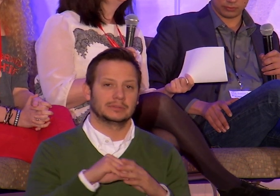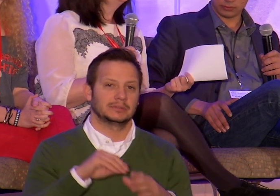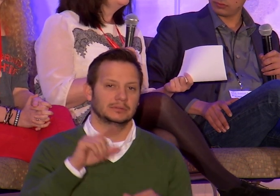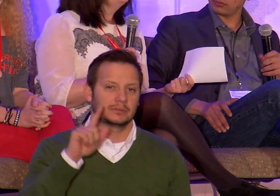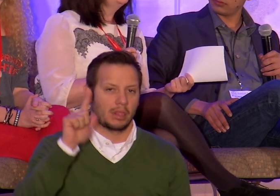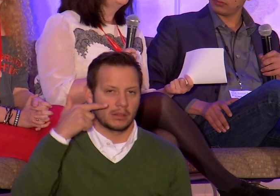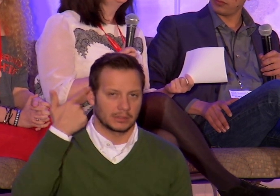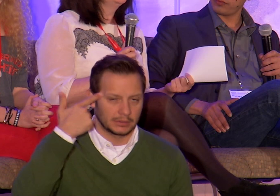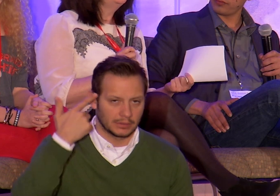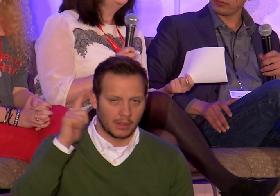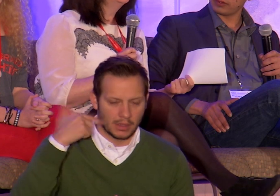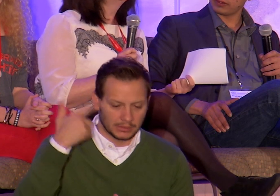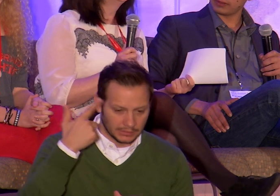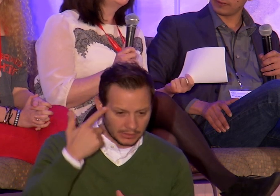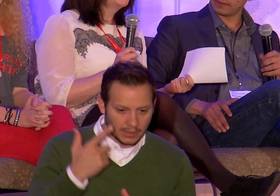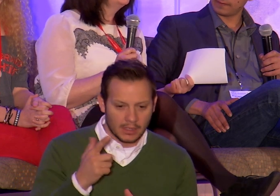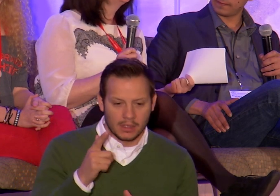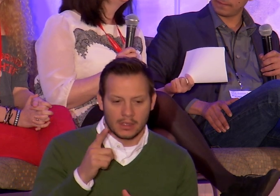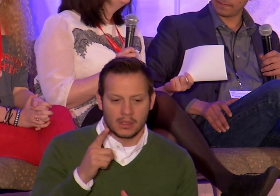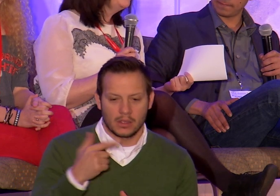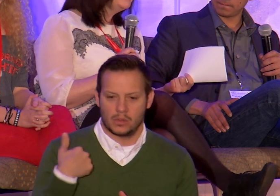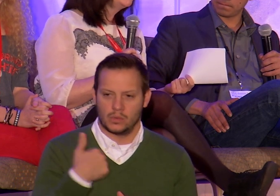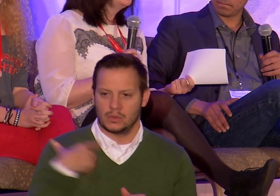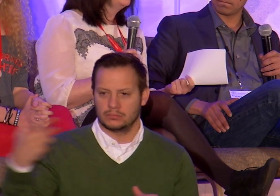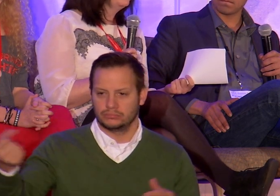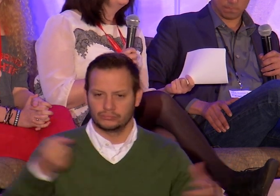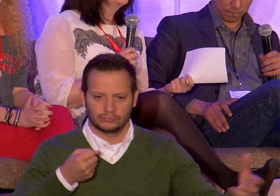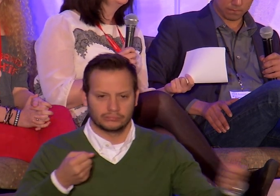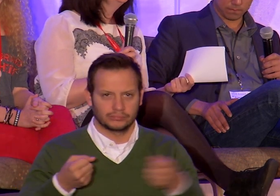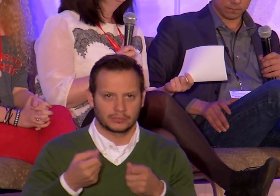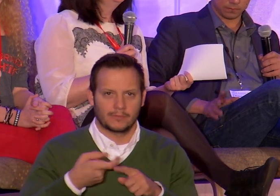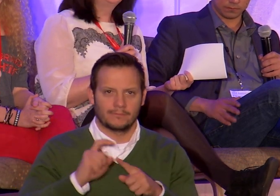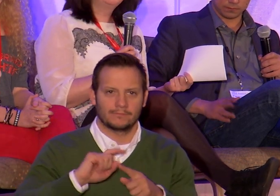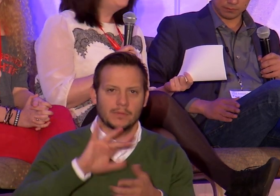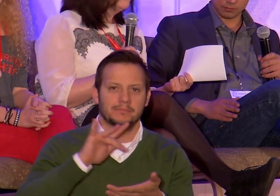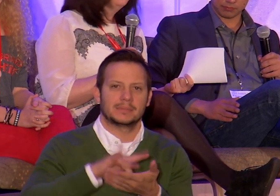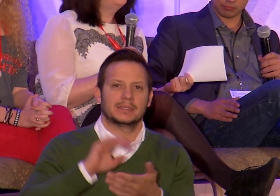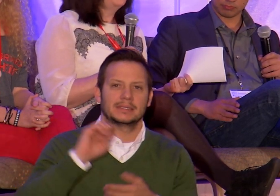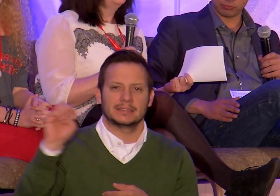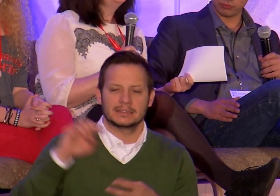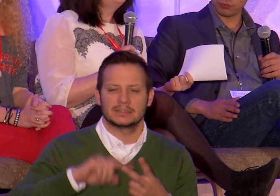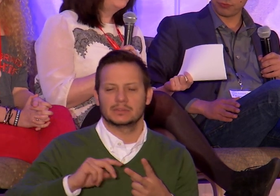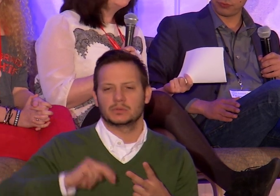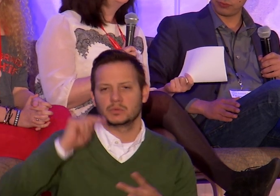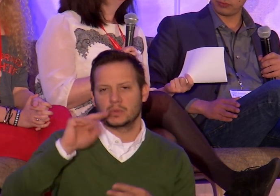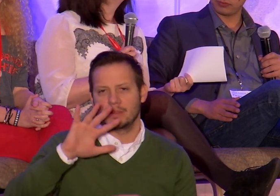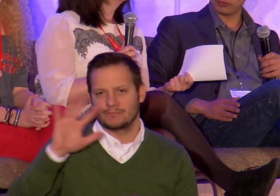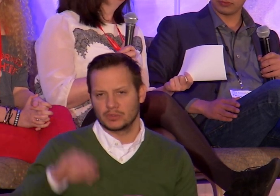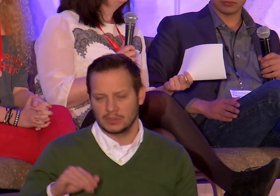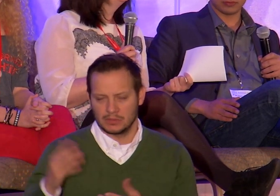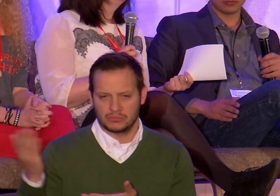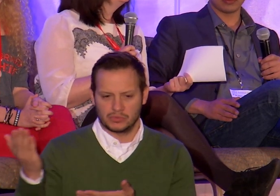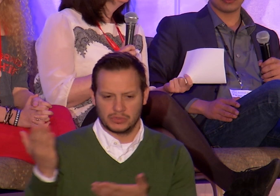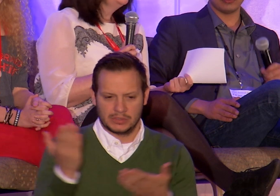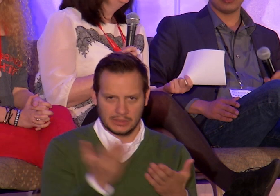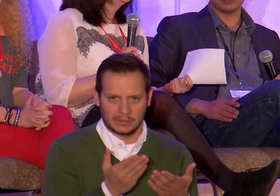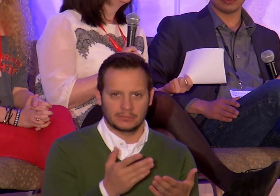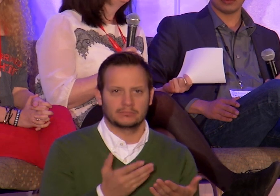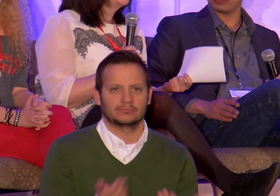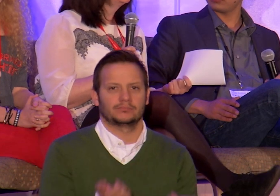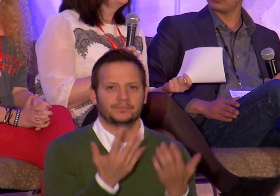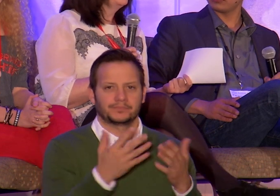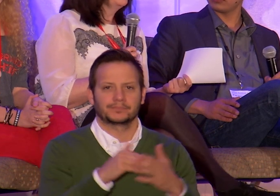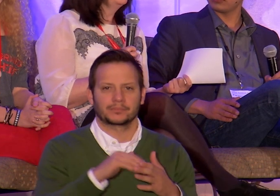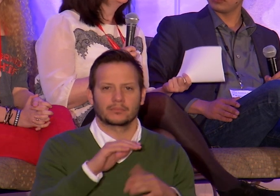exactly that. We are bringing atheists and secularists from the Middle East and North Africa, many of them imprisoned for